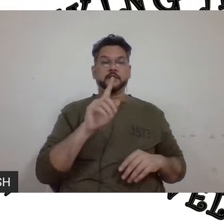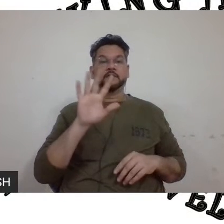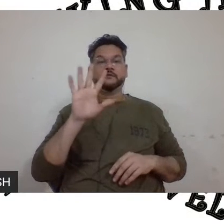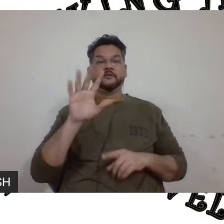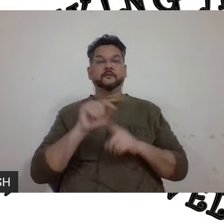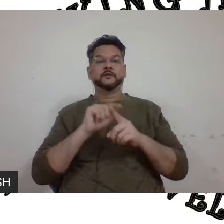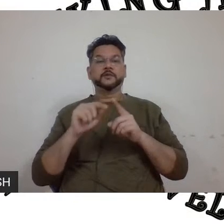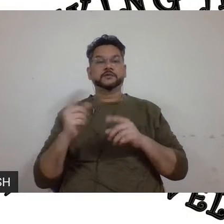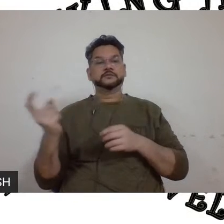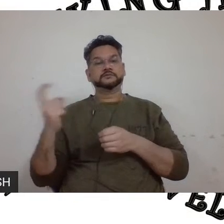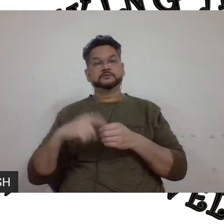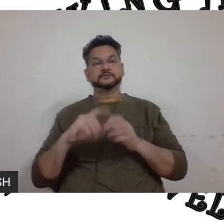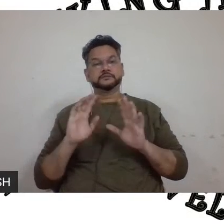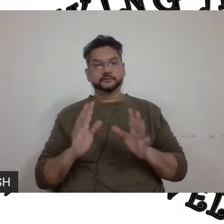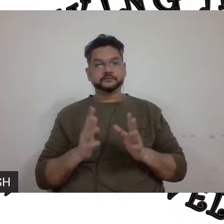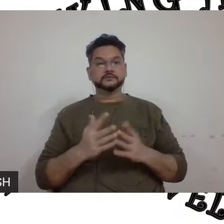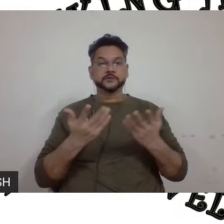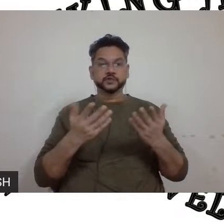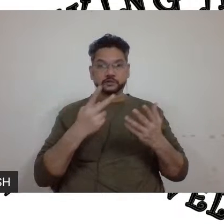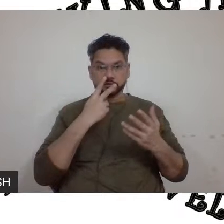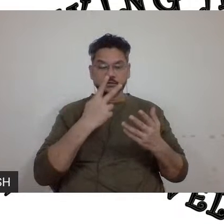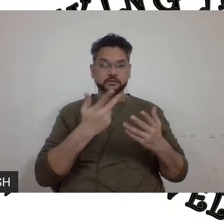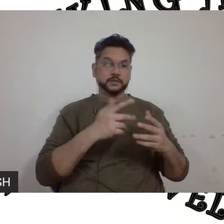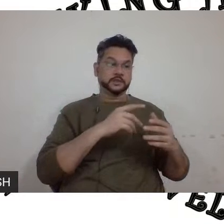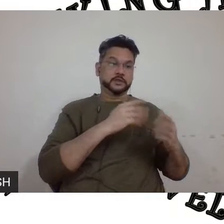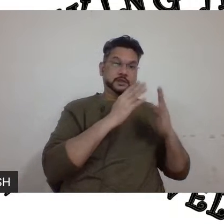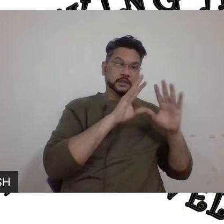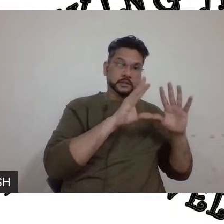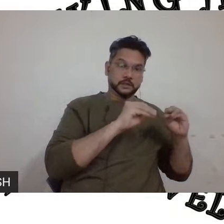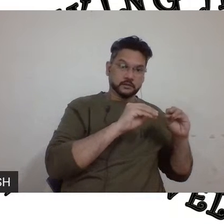secondary education to the higher education.